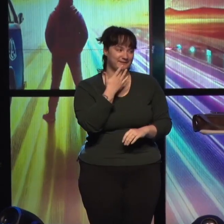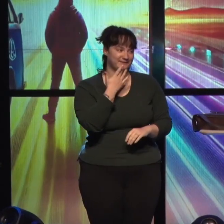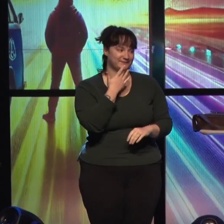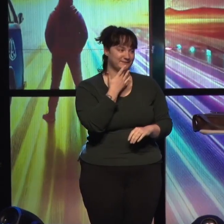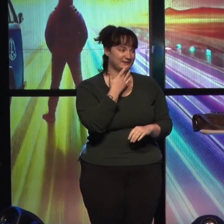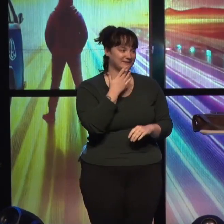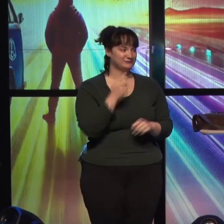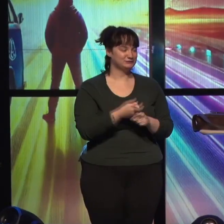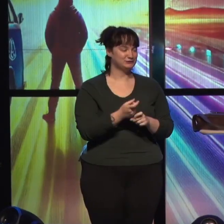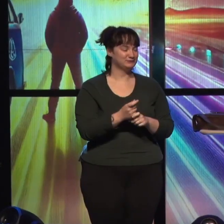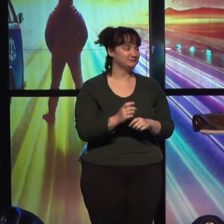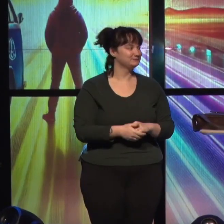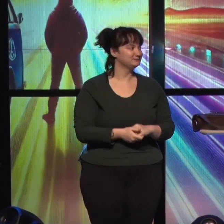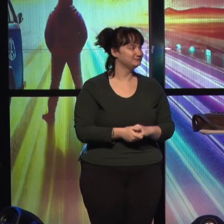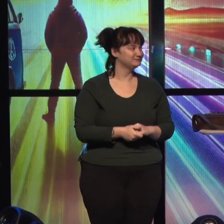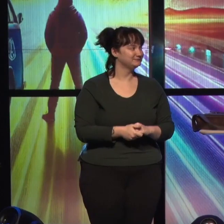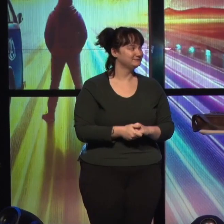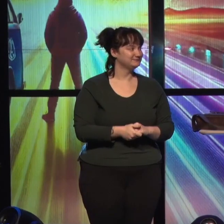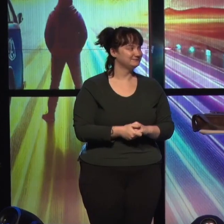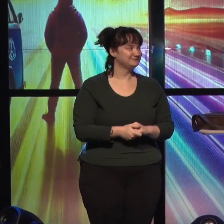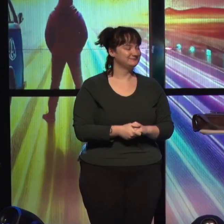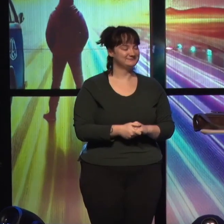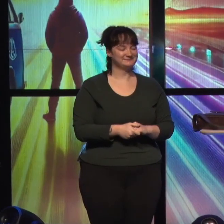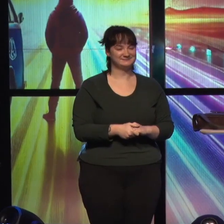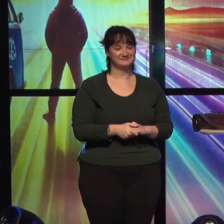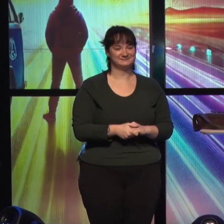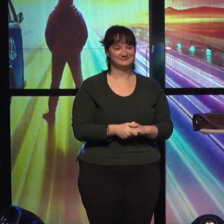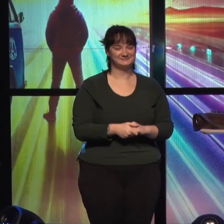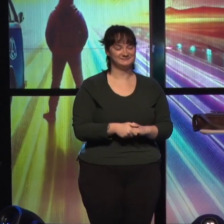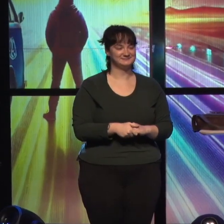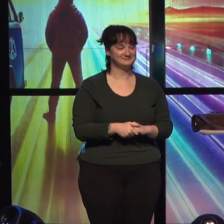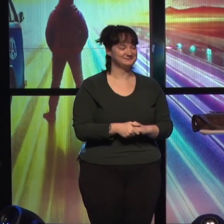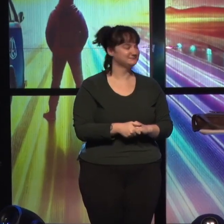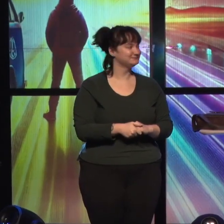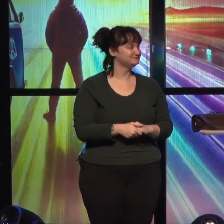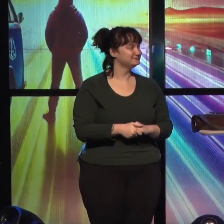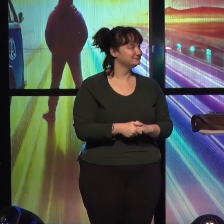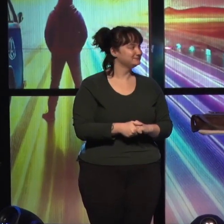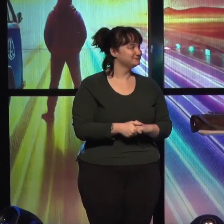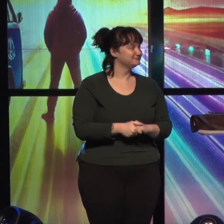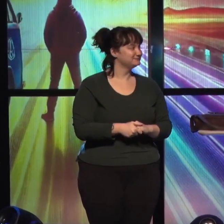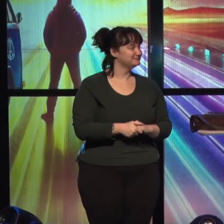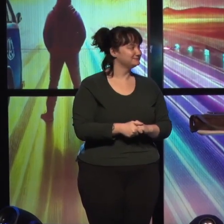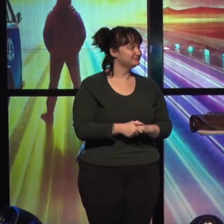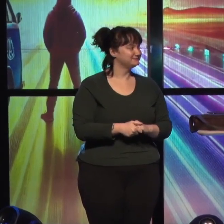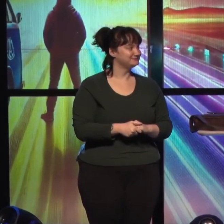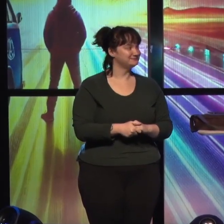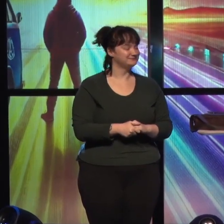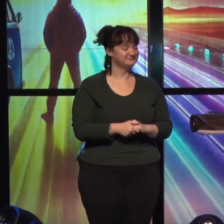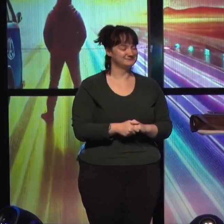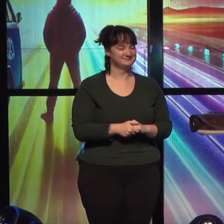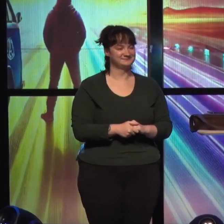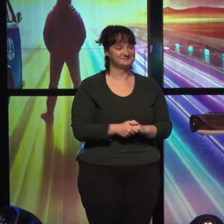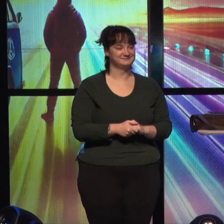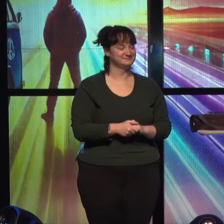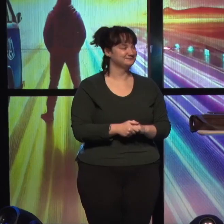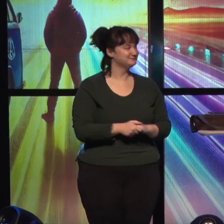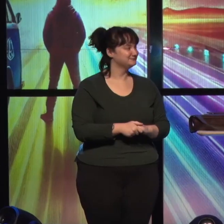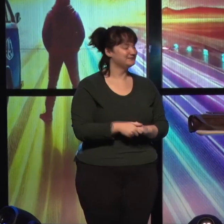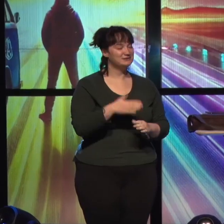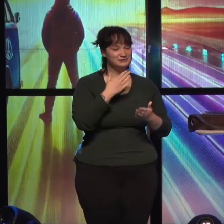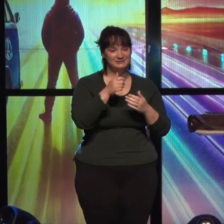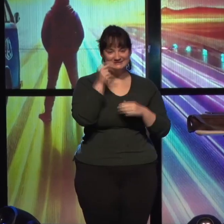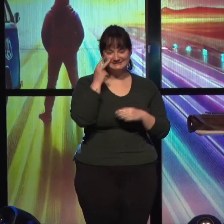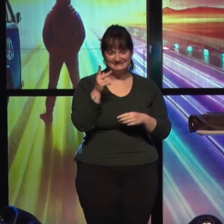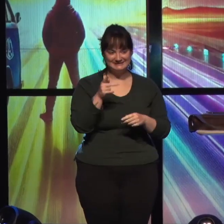old. You're like, yeah, it does, Ryan. No, it definitely gets old. You need somebody with some honesty in your life to tell you that. So it's good to